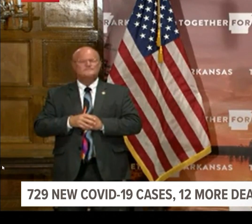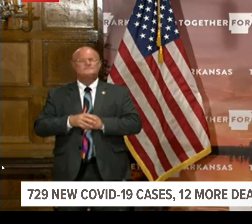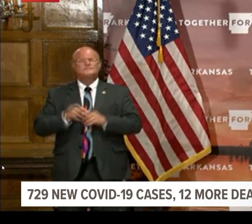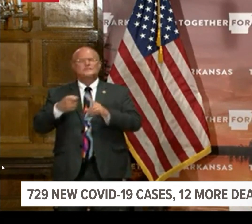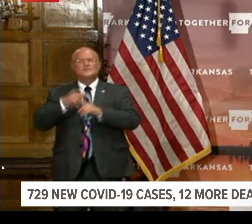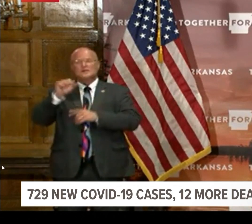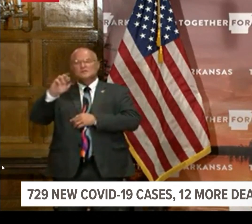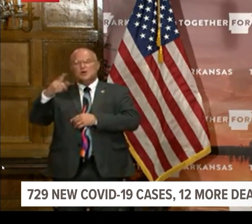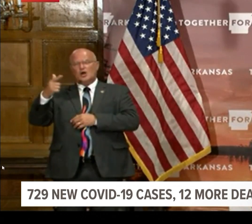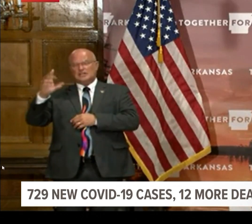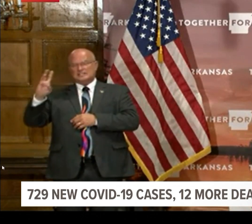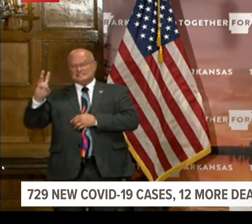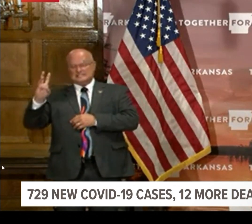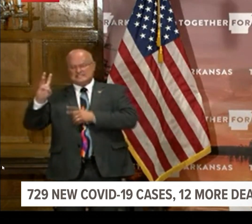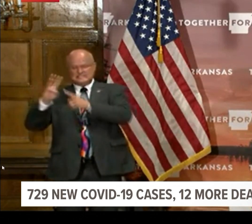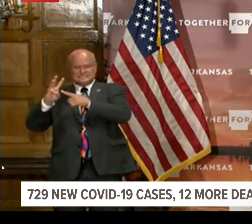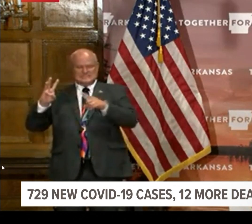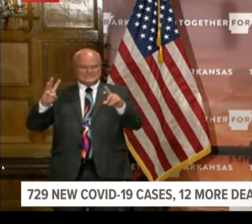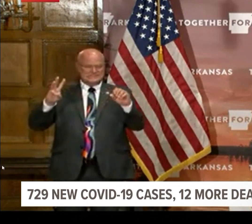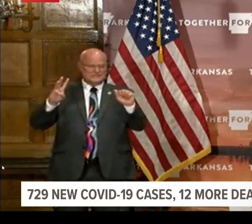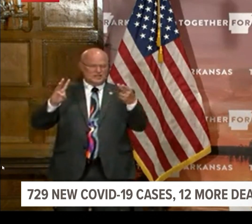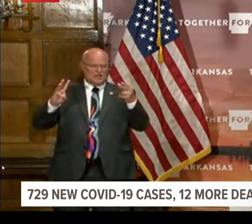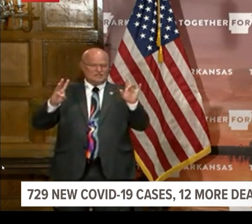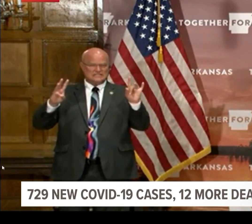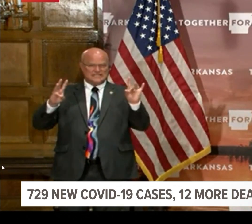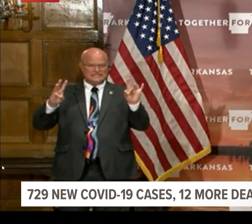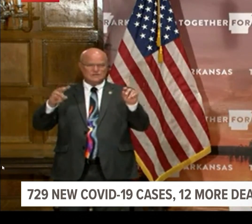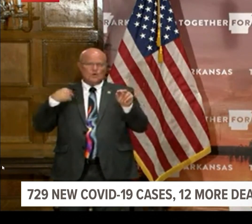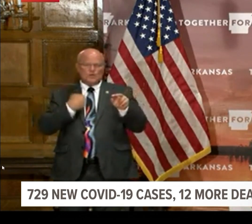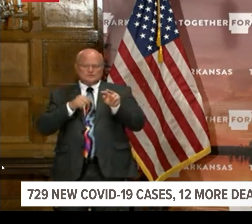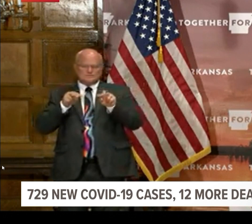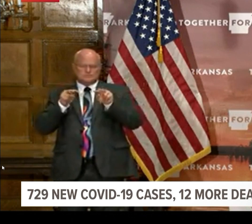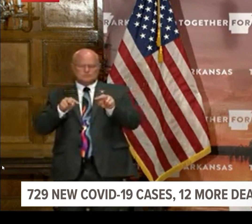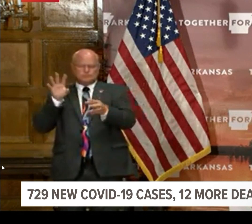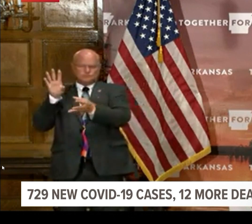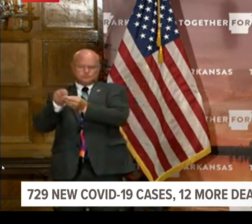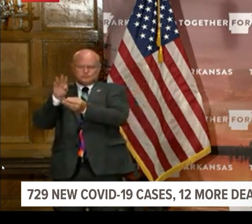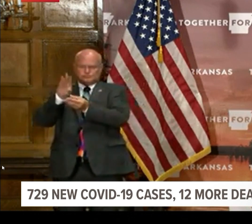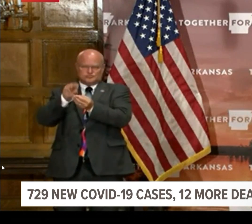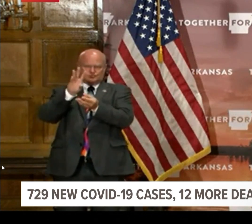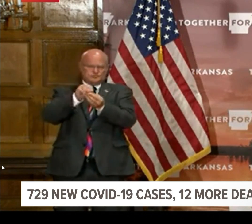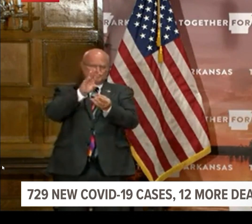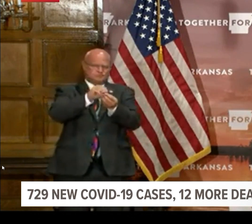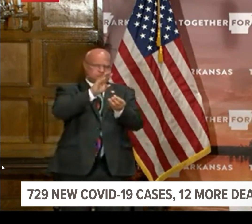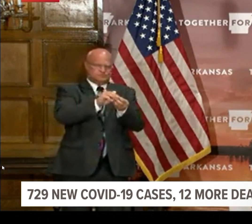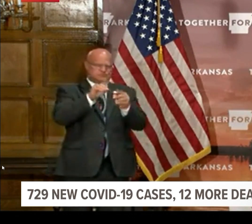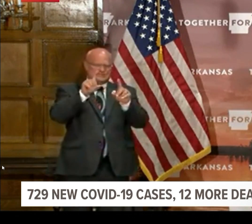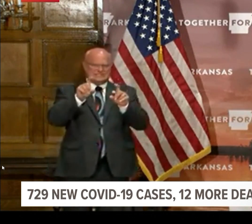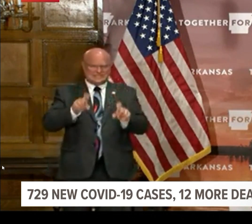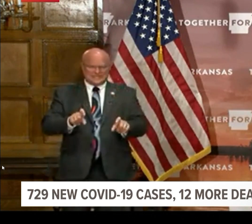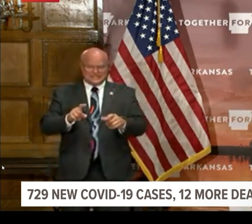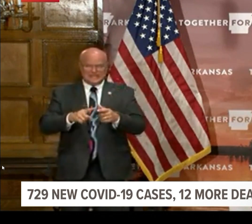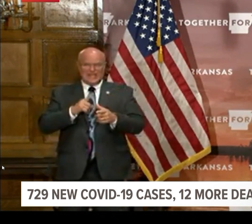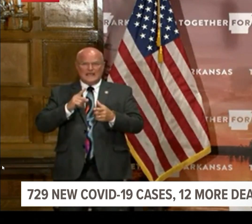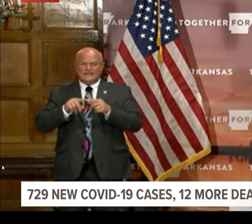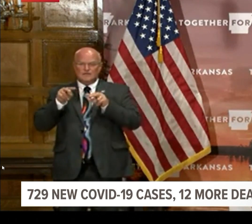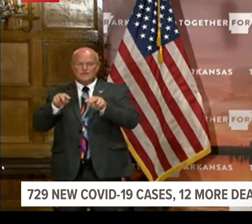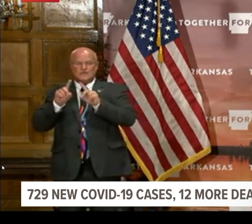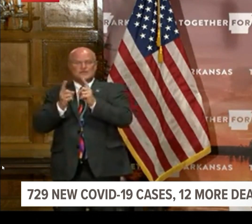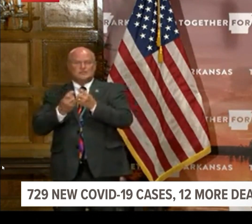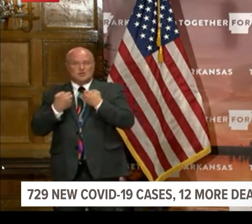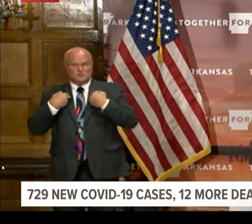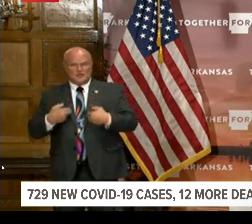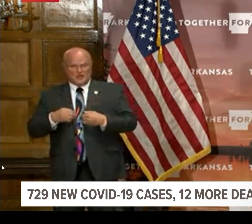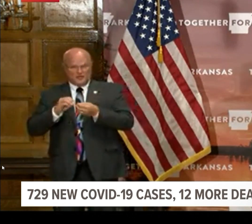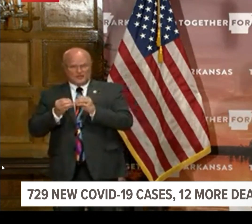From August 6th to August 18th, we've been keeping up with a tally of how many tests are reported during the briefing, and then we look at the Department of